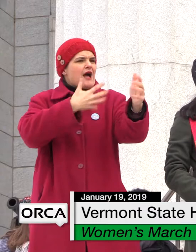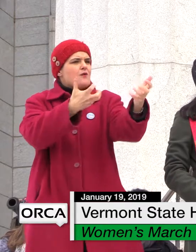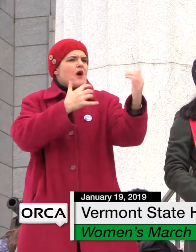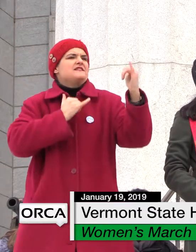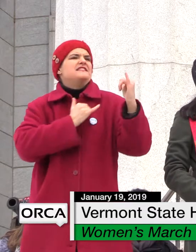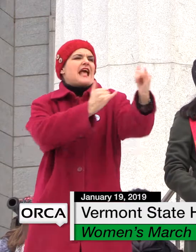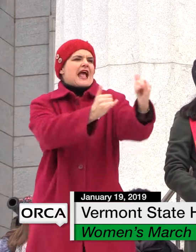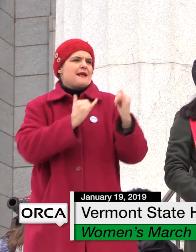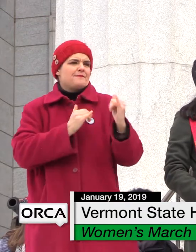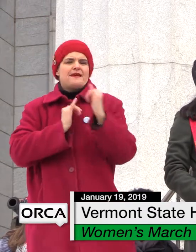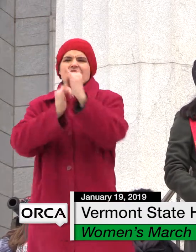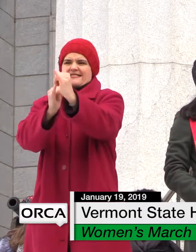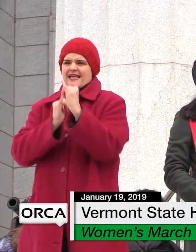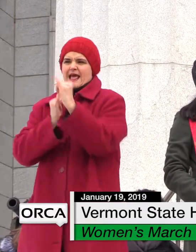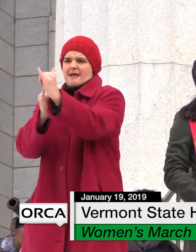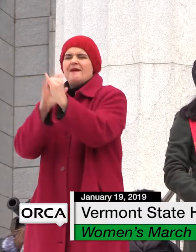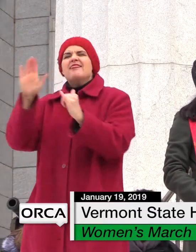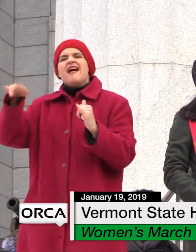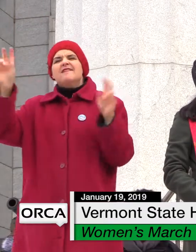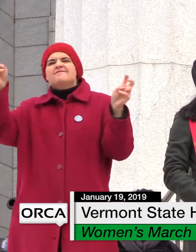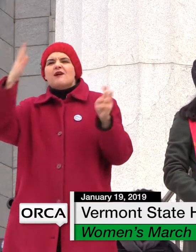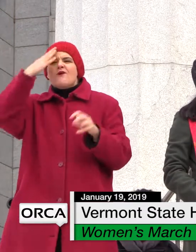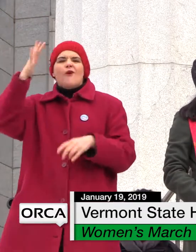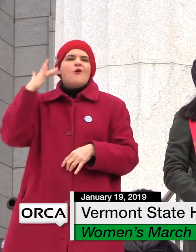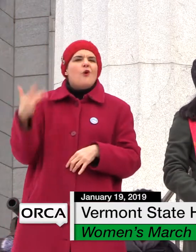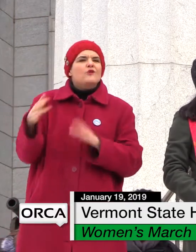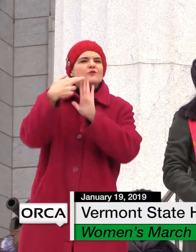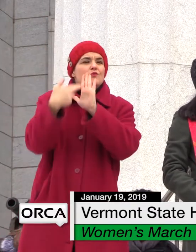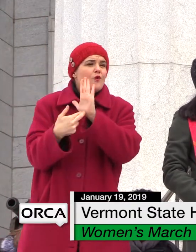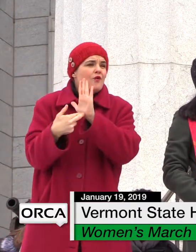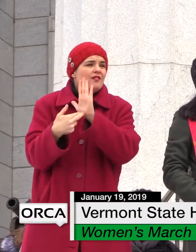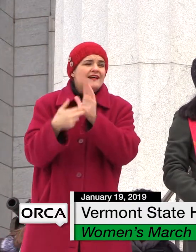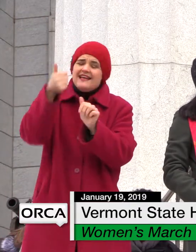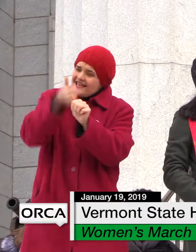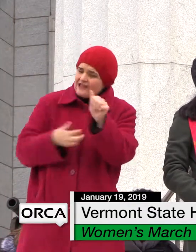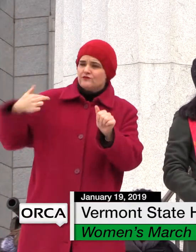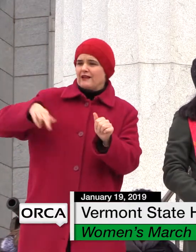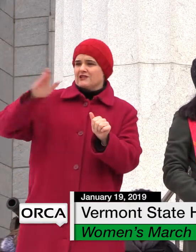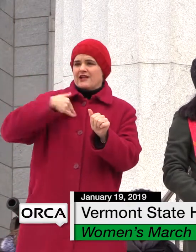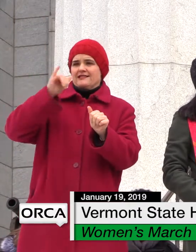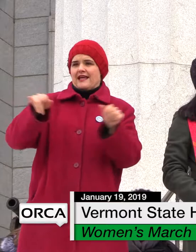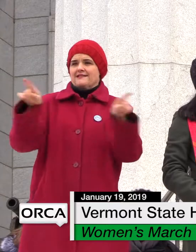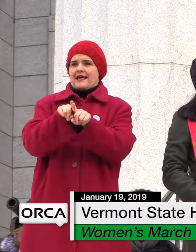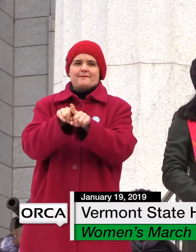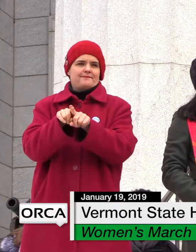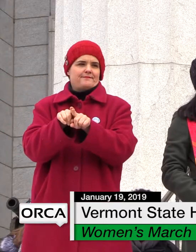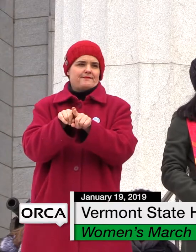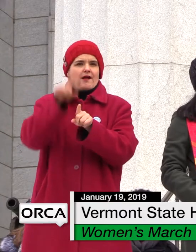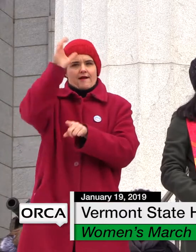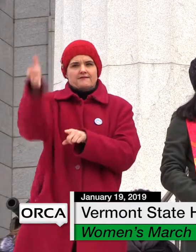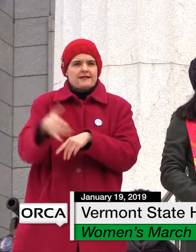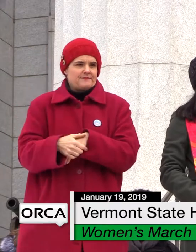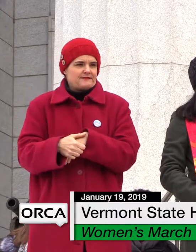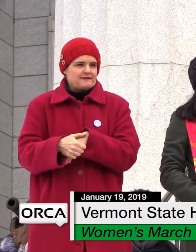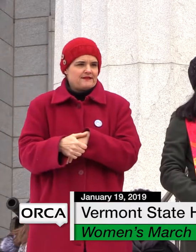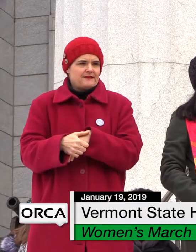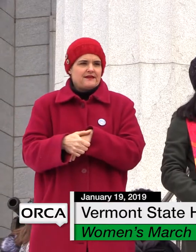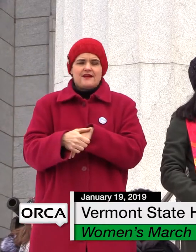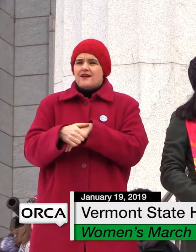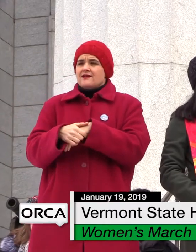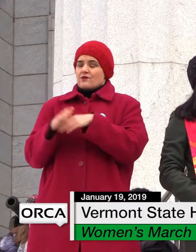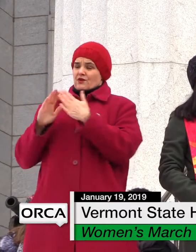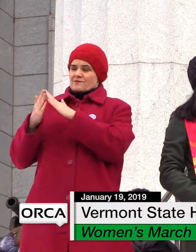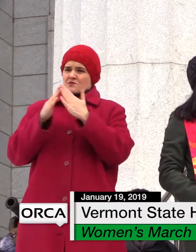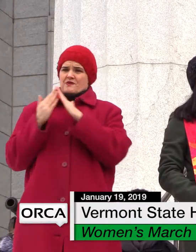moral system has a version of the golden rule. Communities that ask, what makes my right